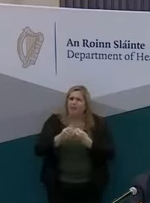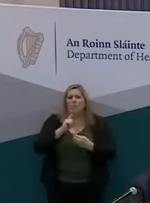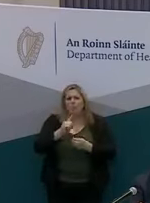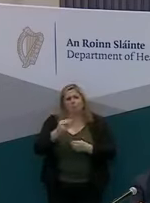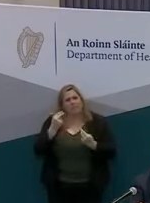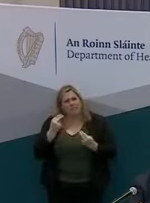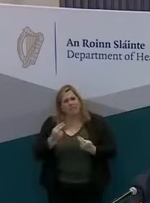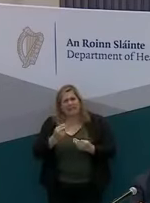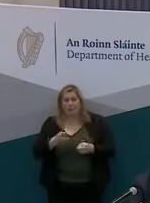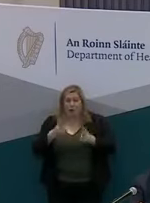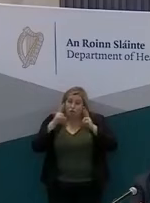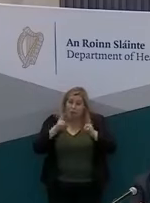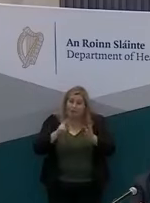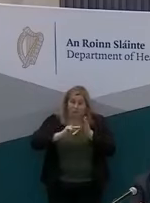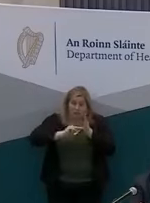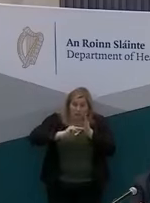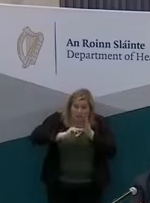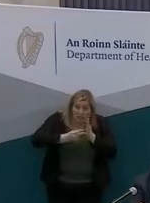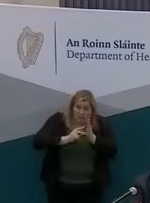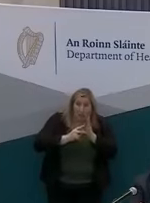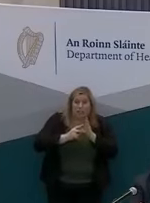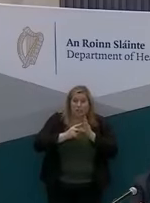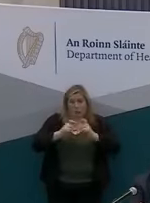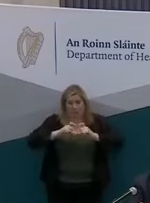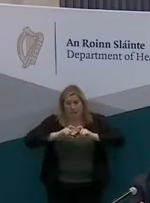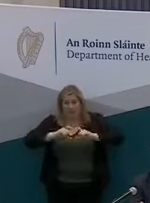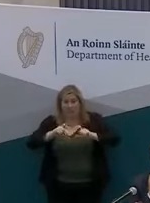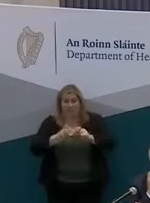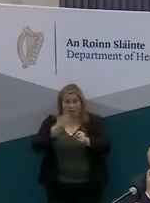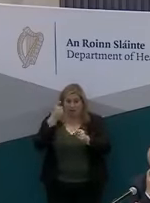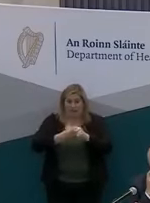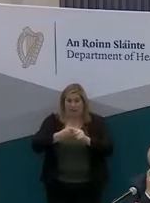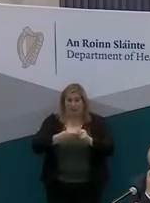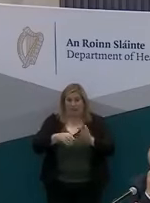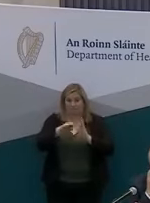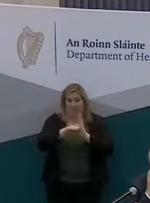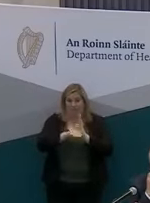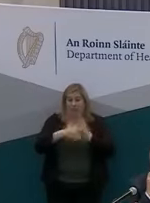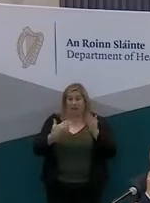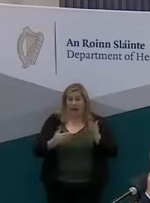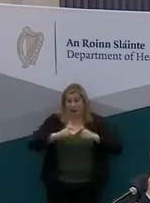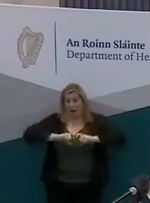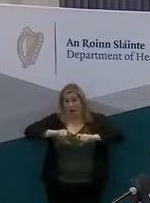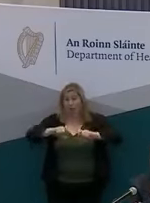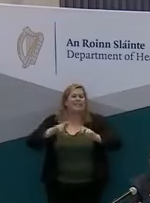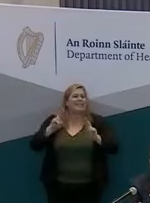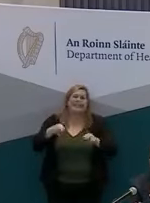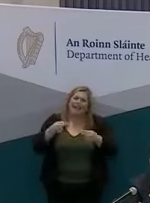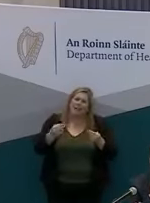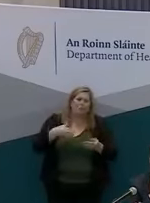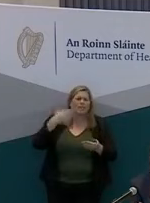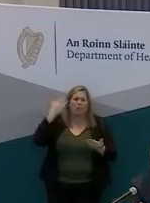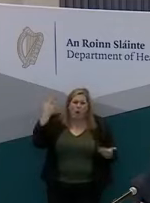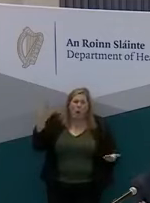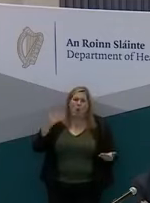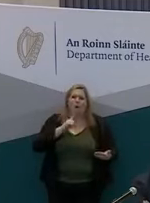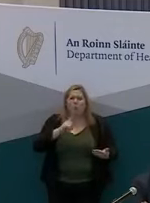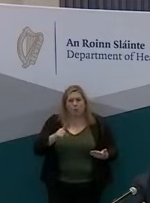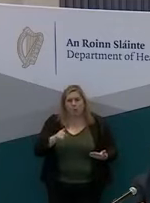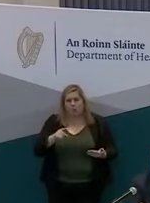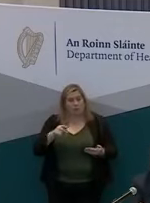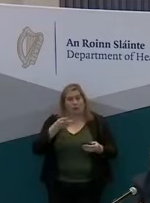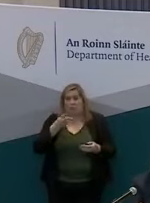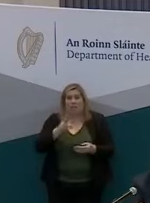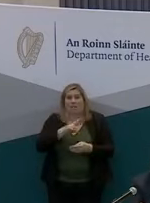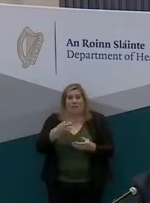to maintain this level of restriction forever with the hope of eliminating the disease, because then as soon